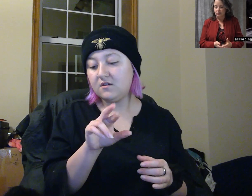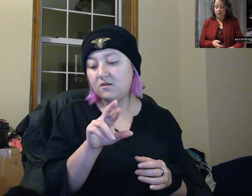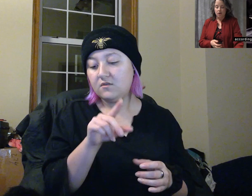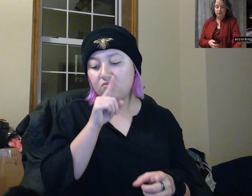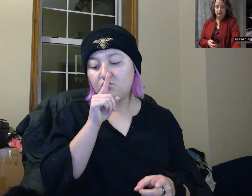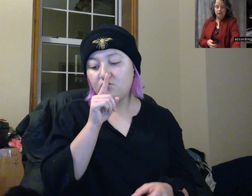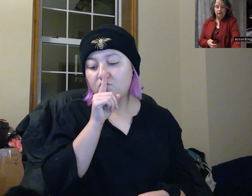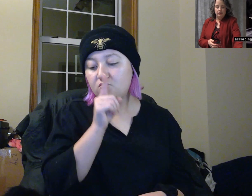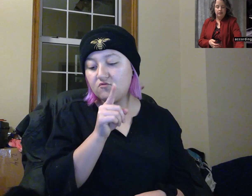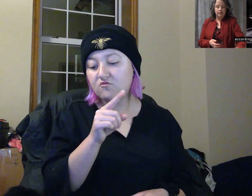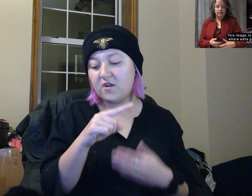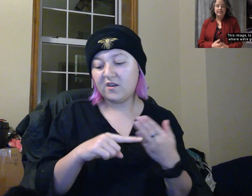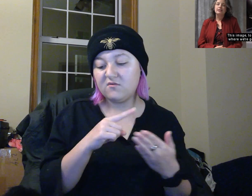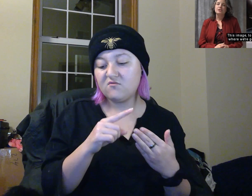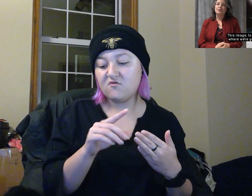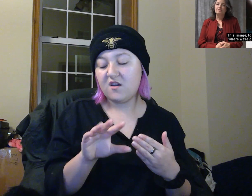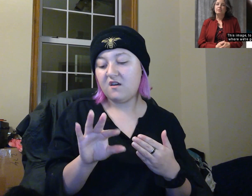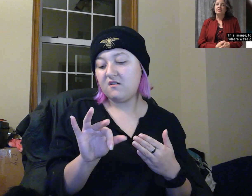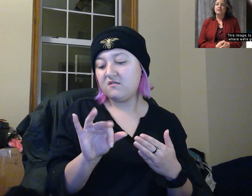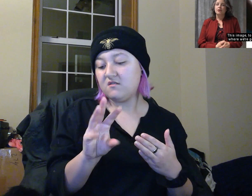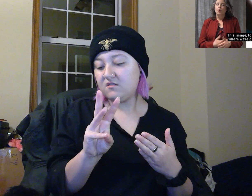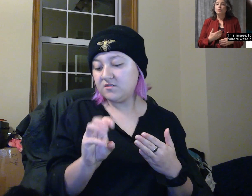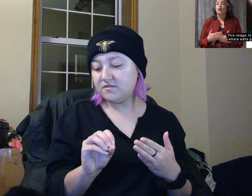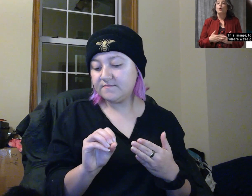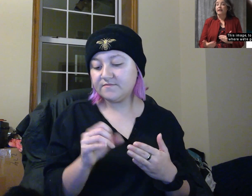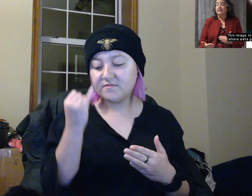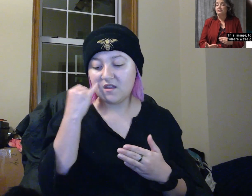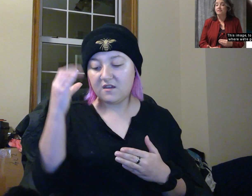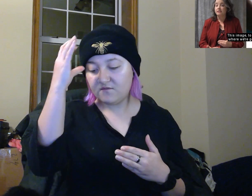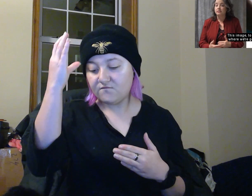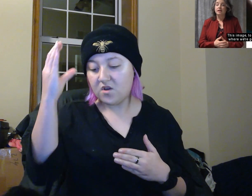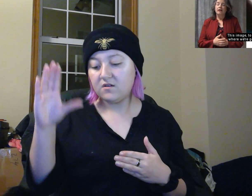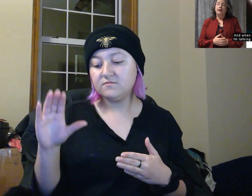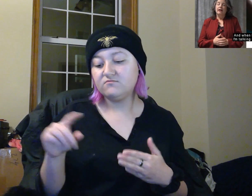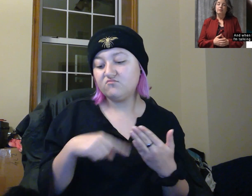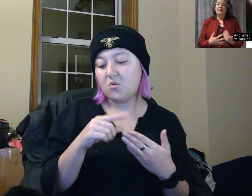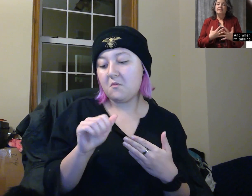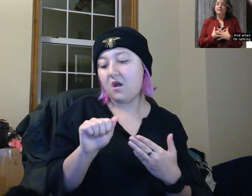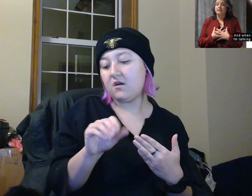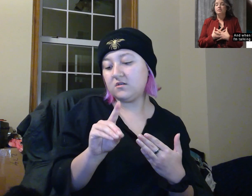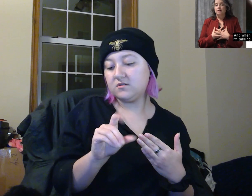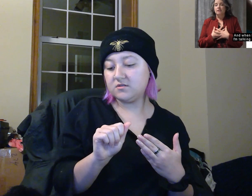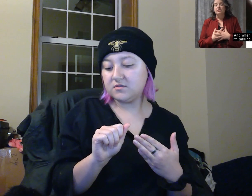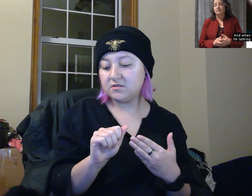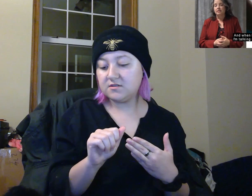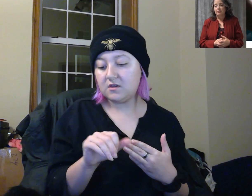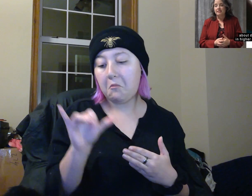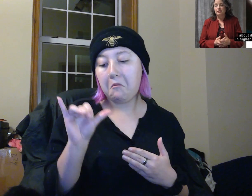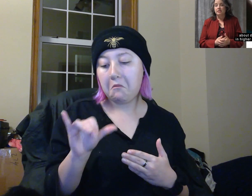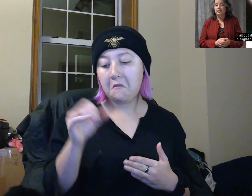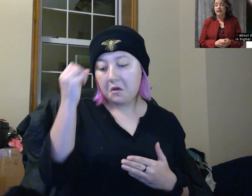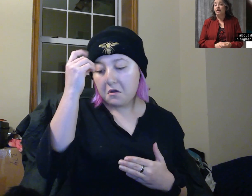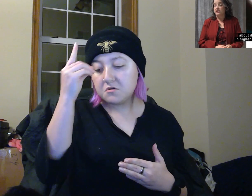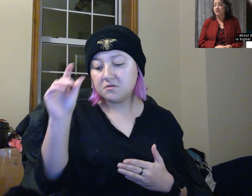according to the law. This image to me represents where we're going as a field. And when I say field, I'm talking specifically